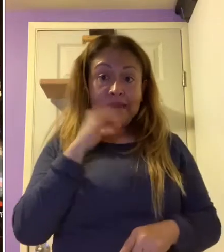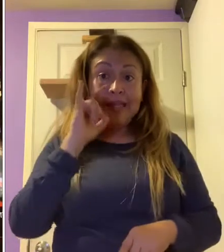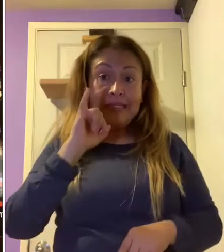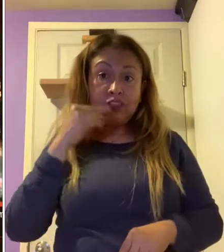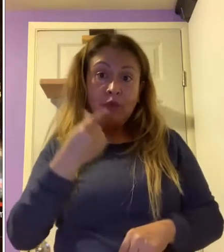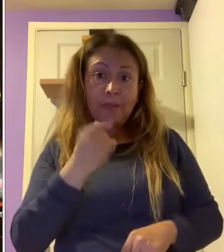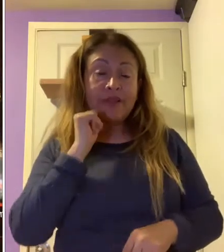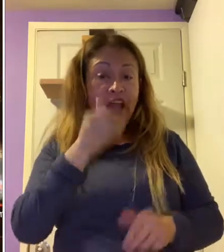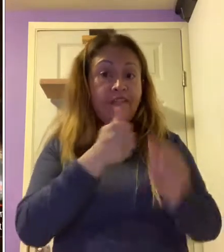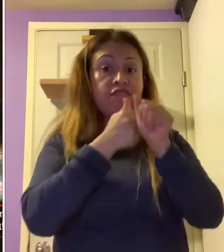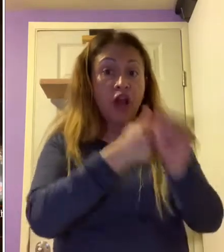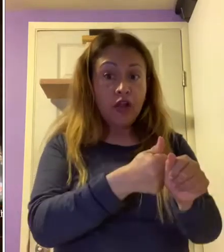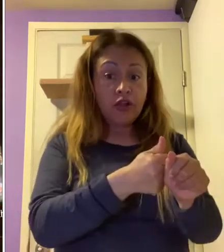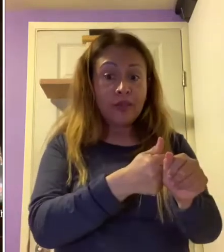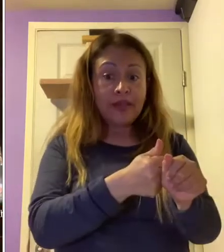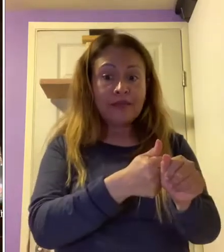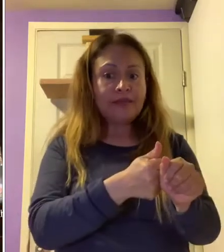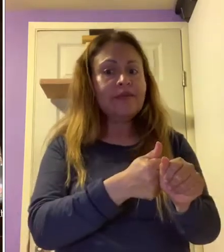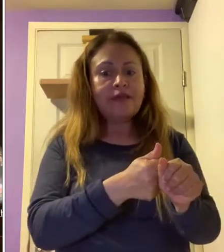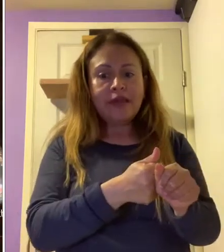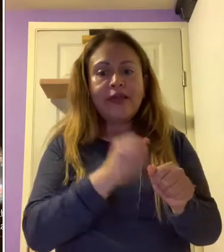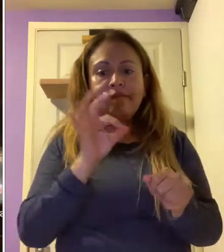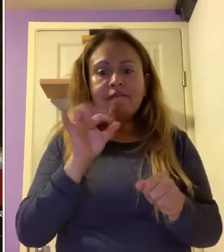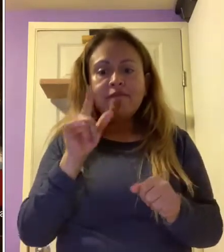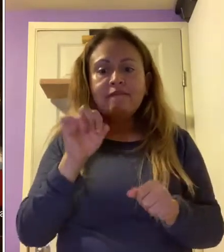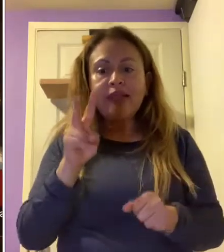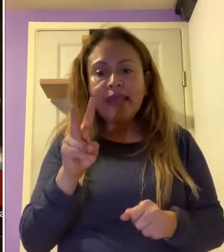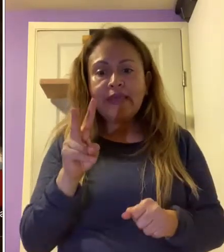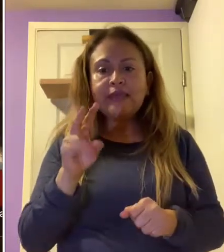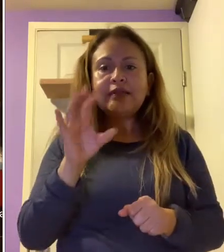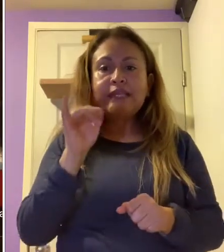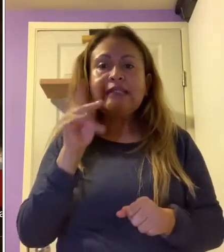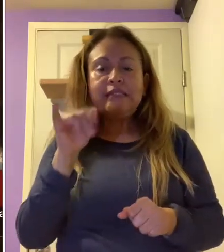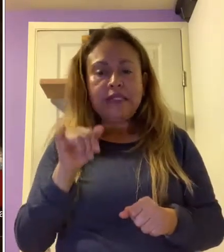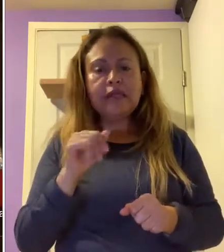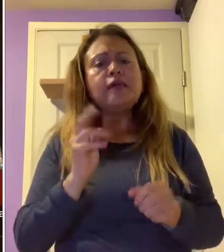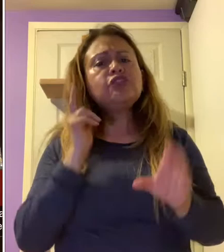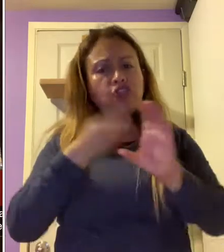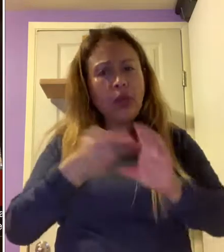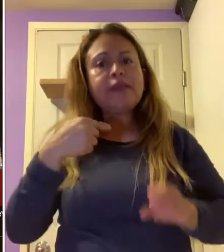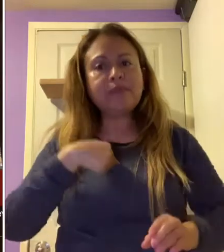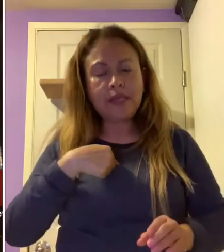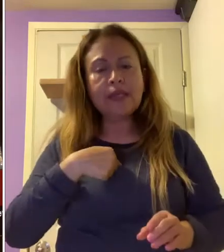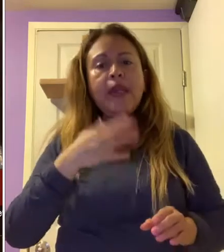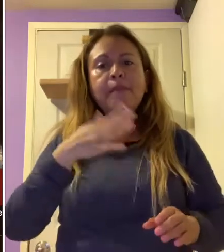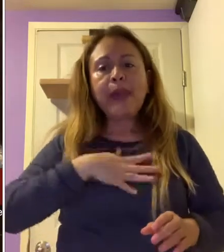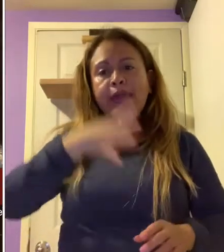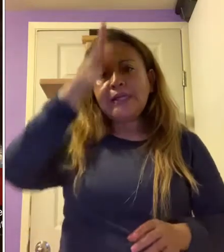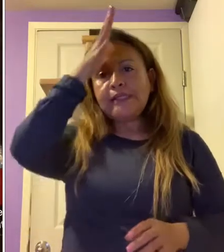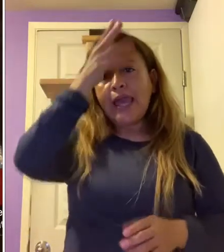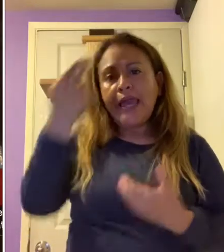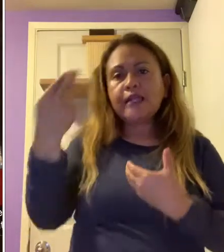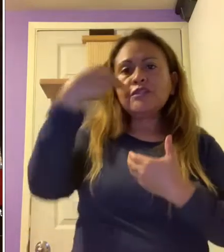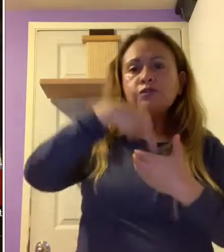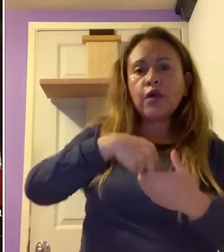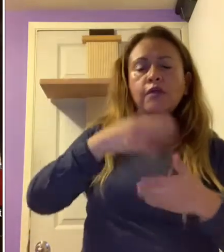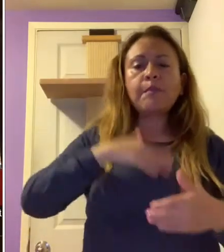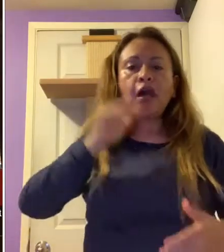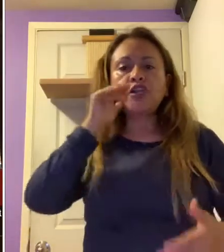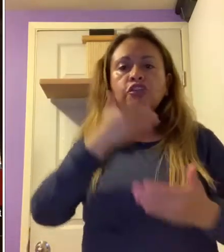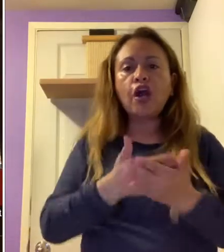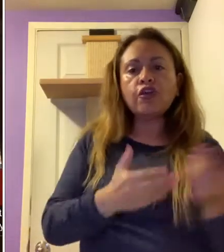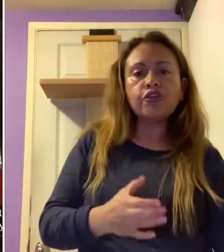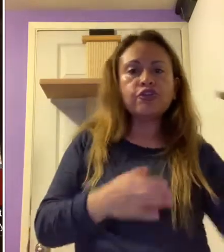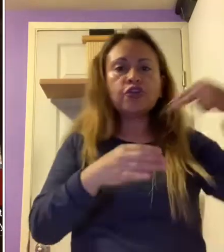me on Instagram the other day, which, by the way, if you're not following me on the Flav City Instagram, hop on over there. Every night we make stories. We hang out. My dad comes for